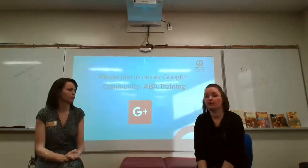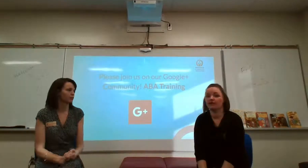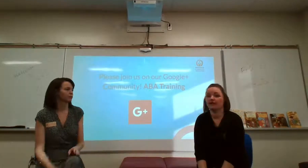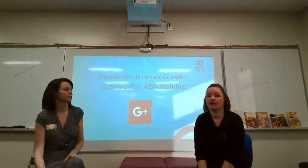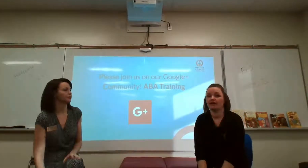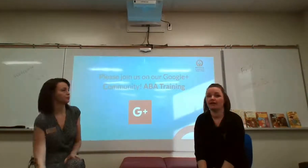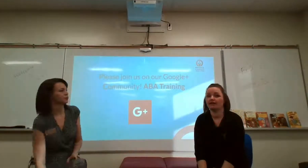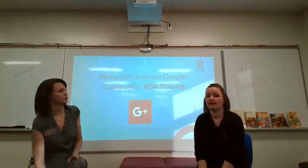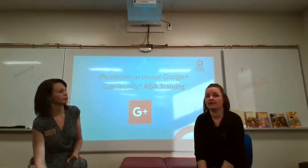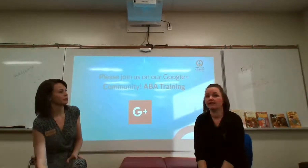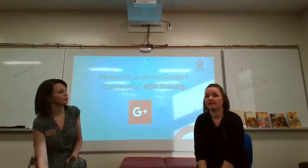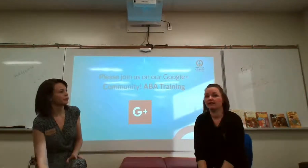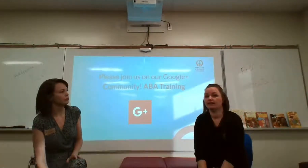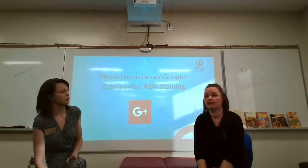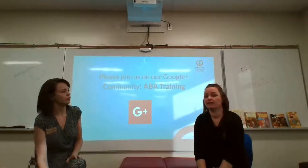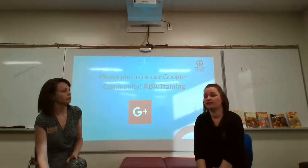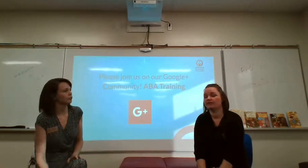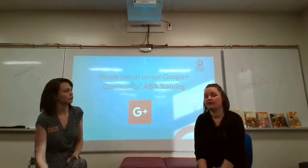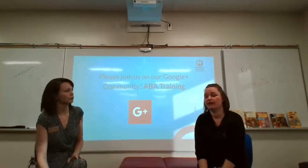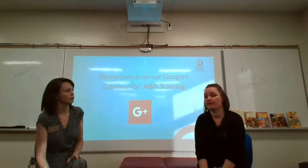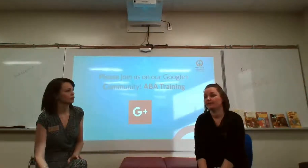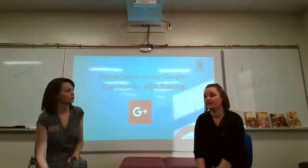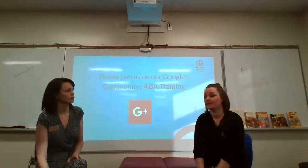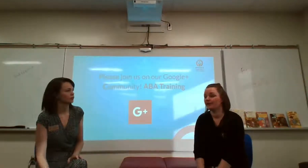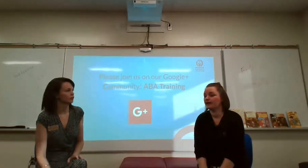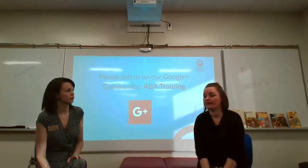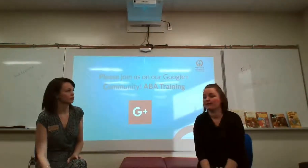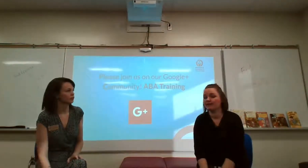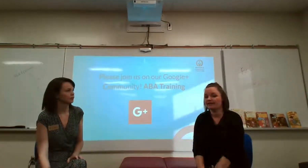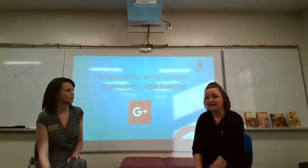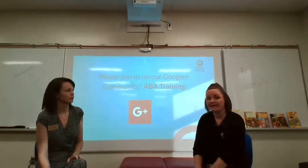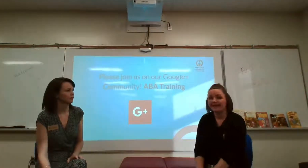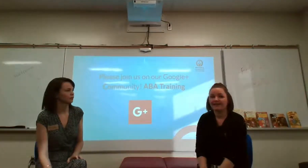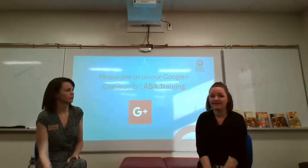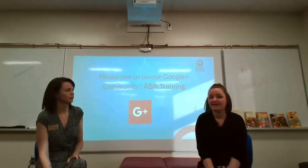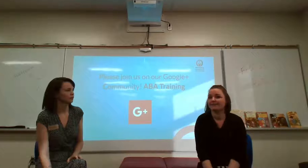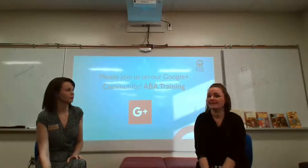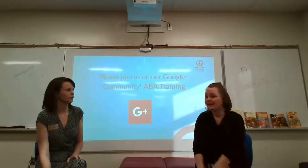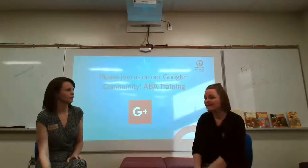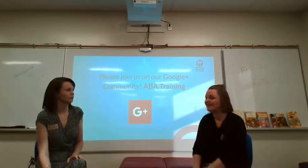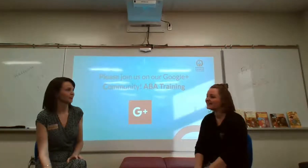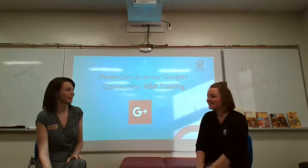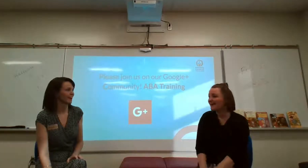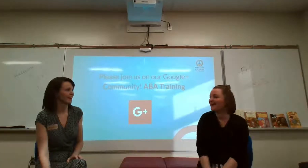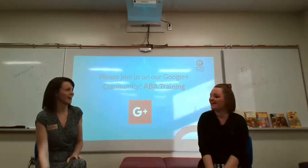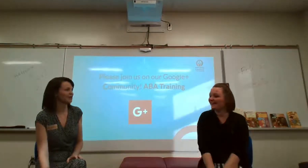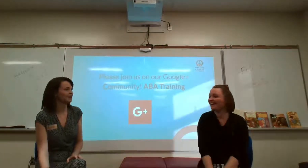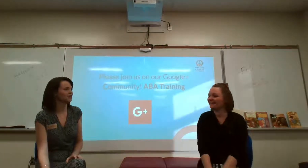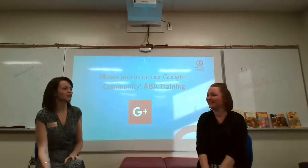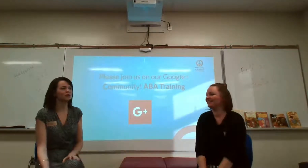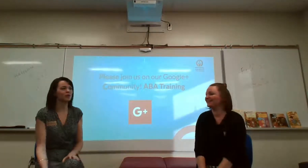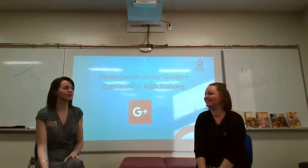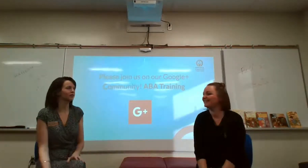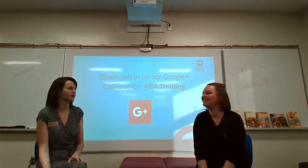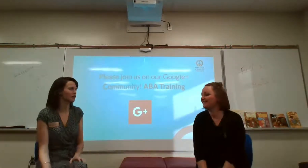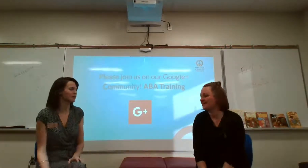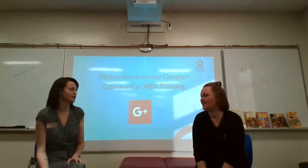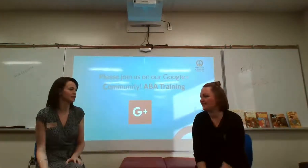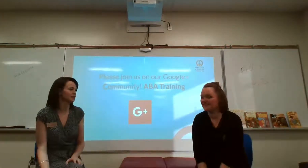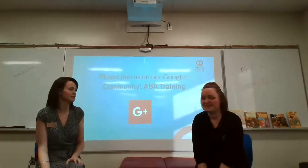just had a contest for $50 Amazon gift card, and I'm really excited to get our Christmas contest. Yeah, we usually do 12 days of